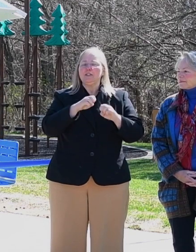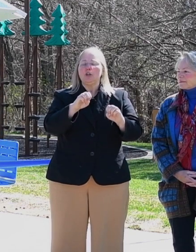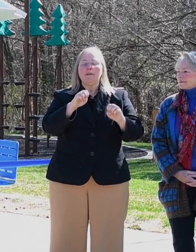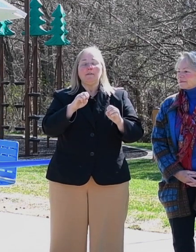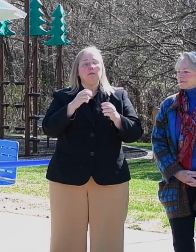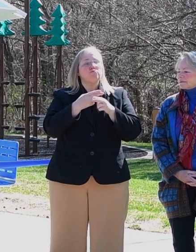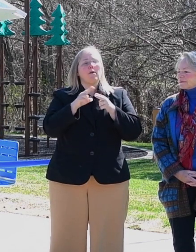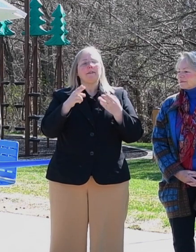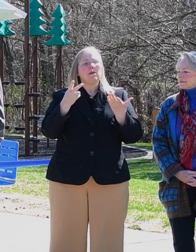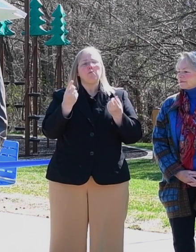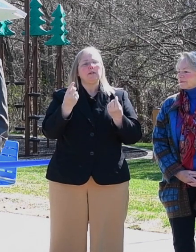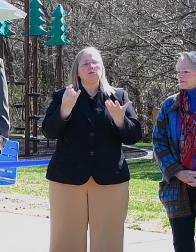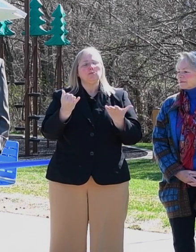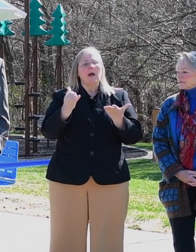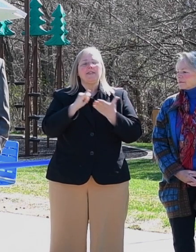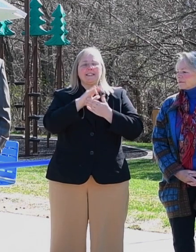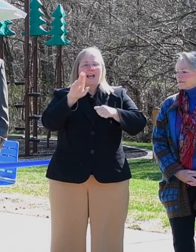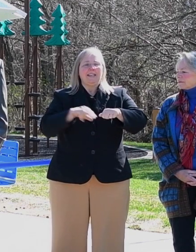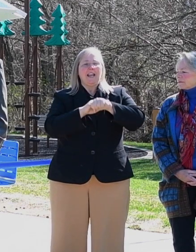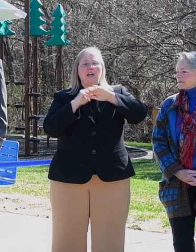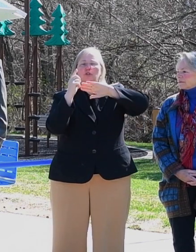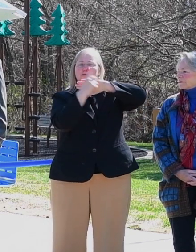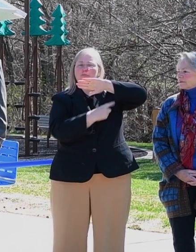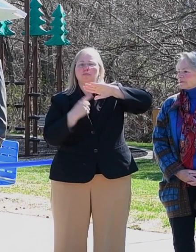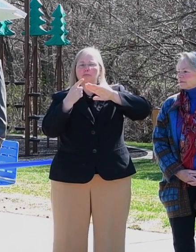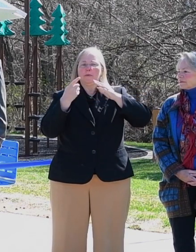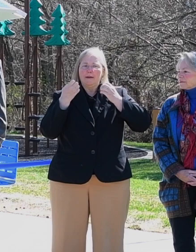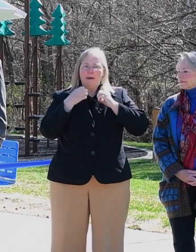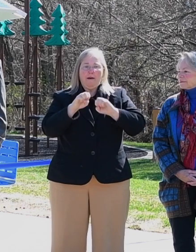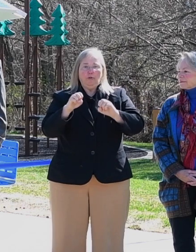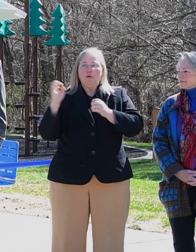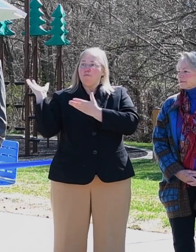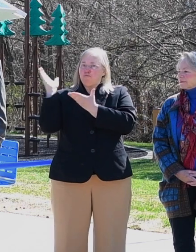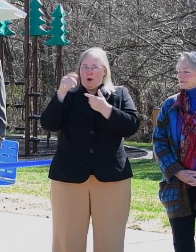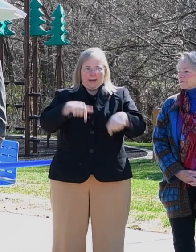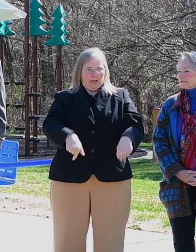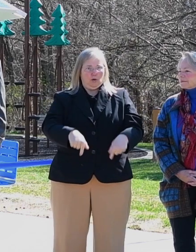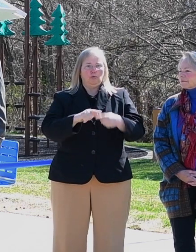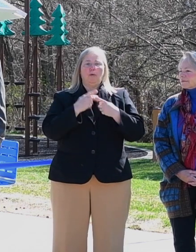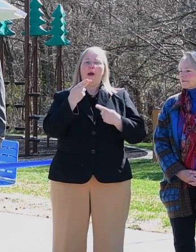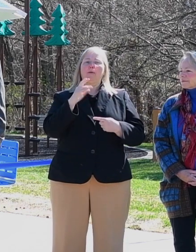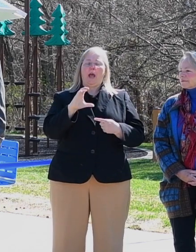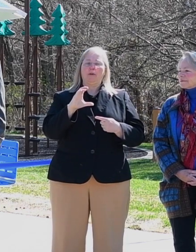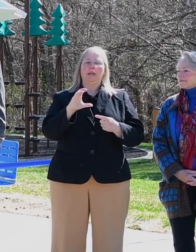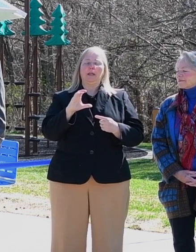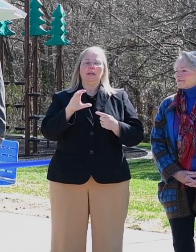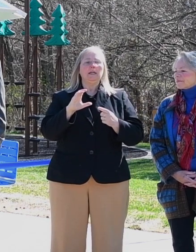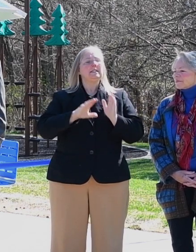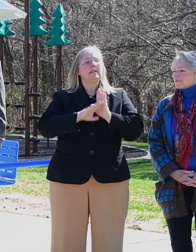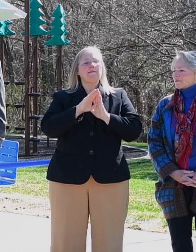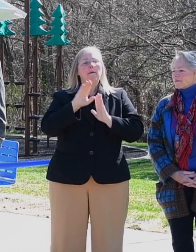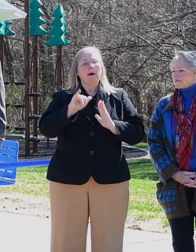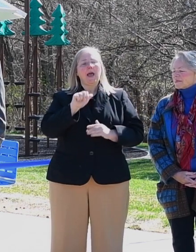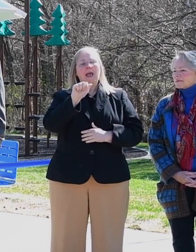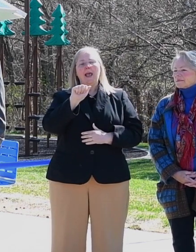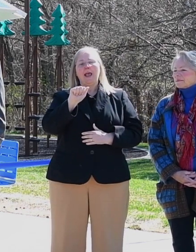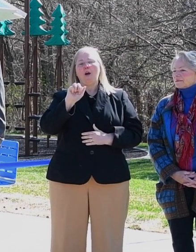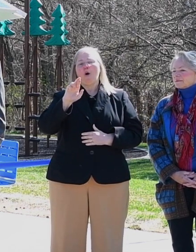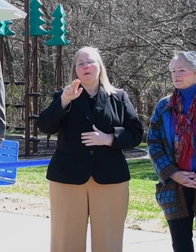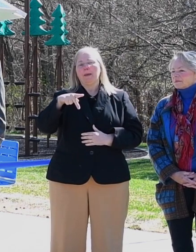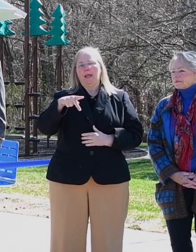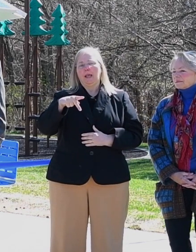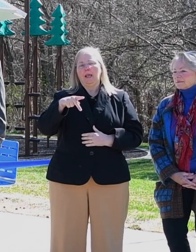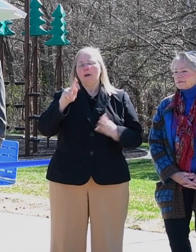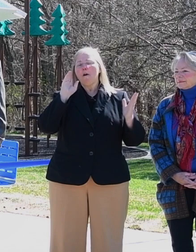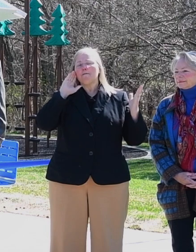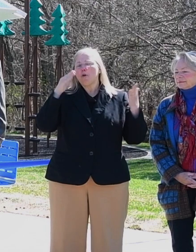a national initiative brought here to Howard County, developed by AARP,